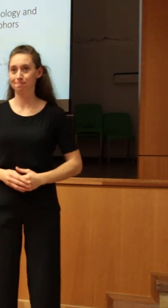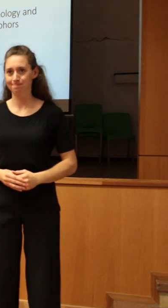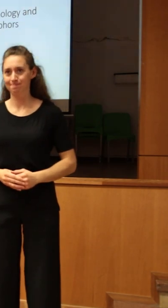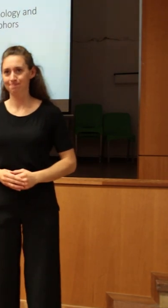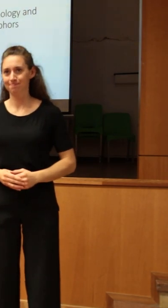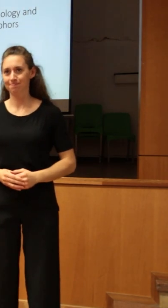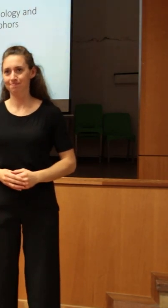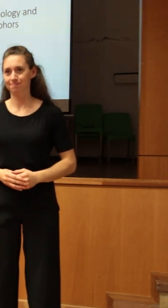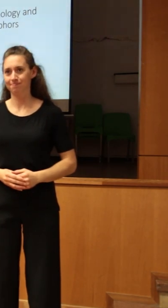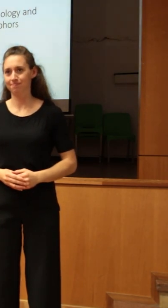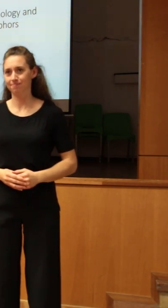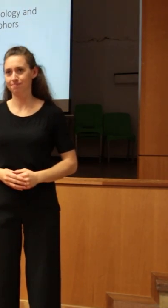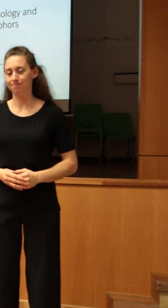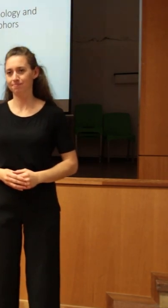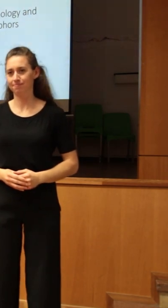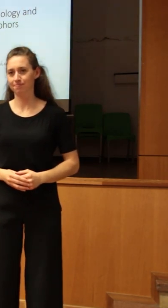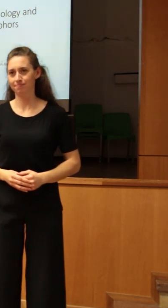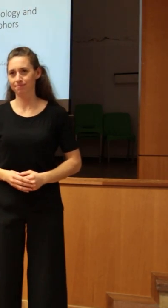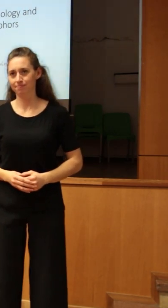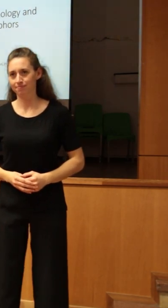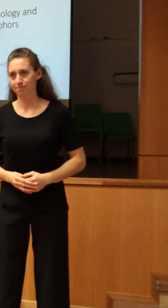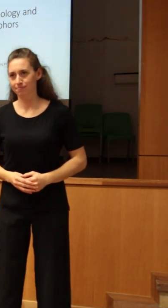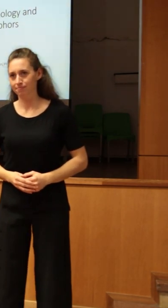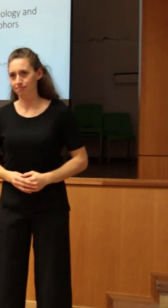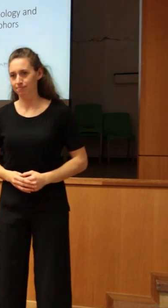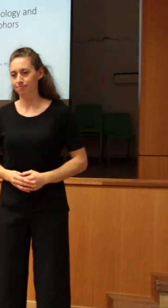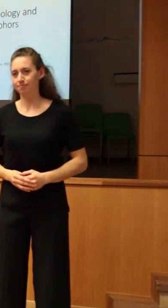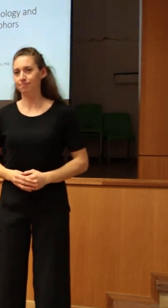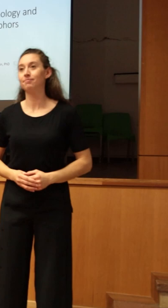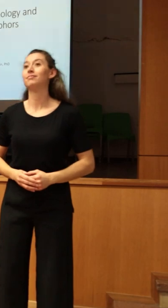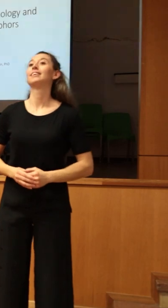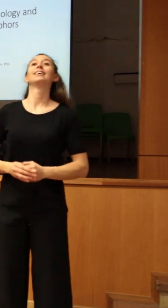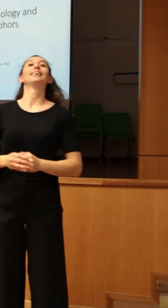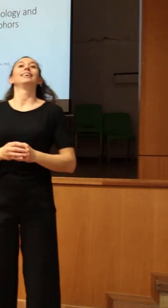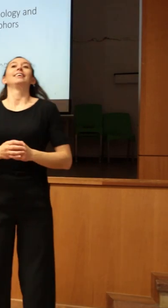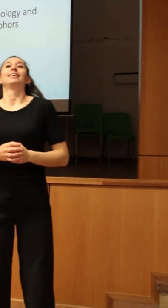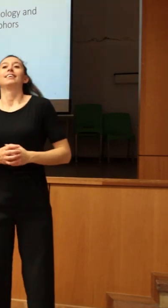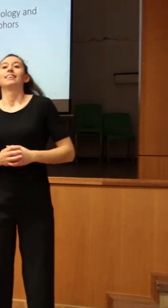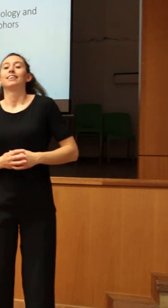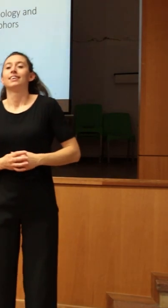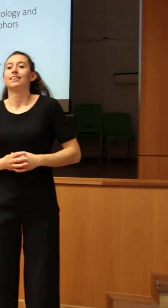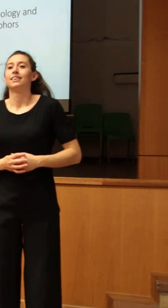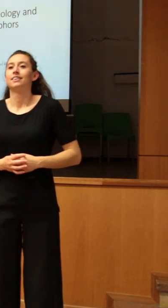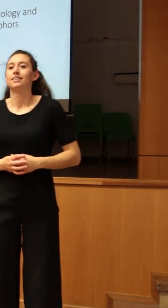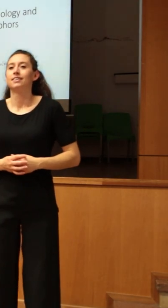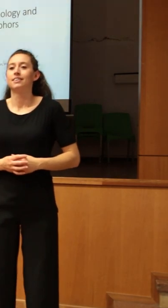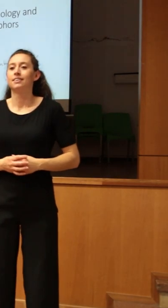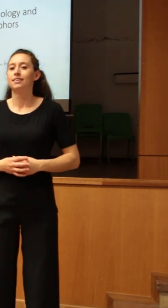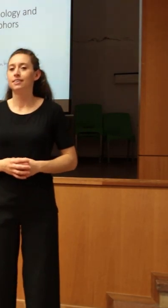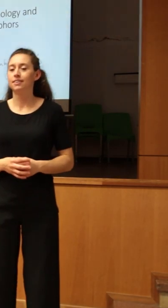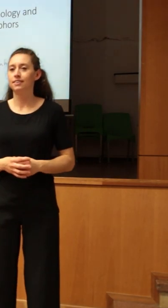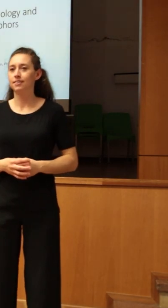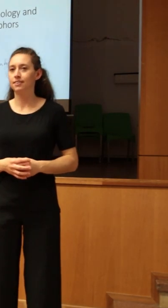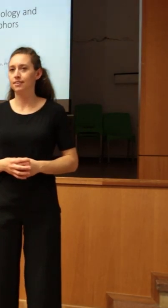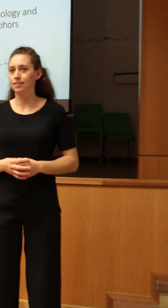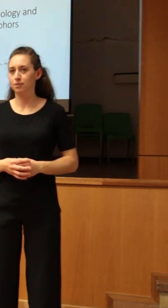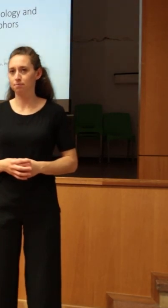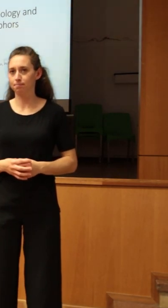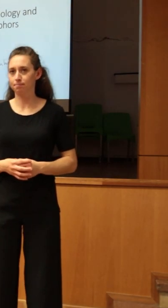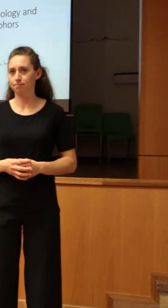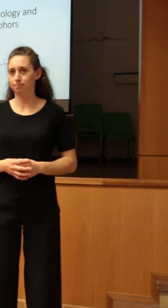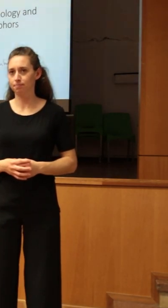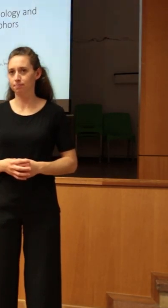That's an extent of my Spanish. ahí va mi español. So, we will talk